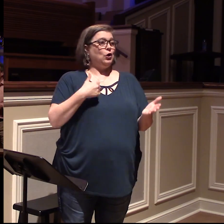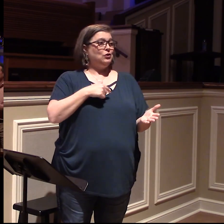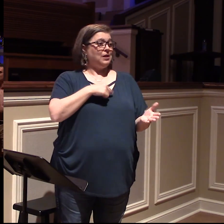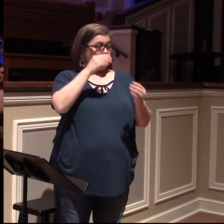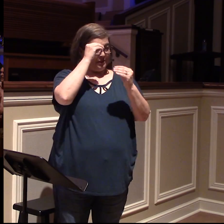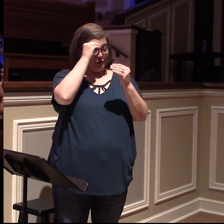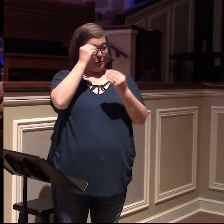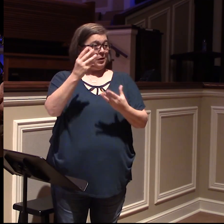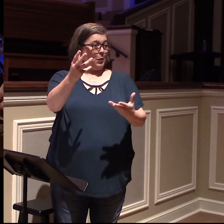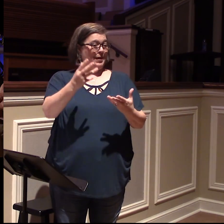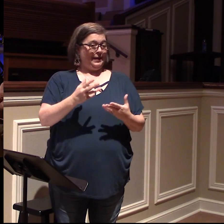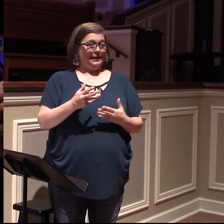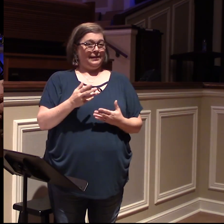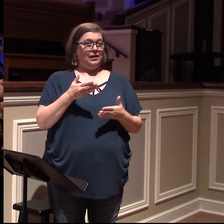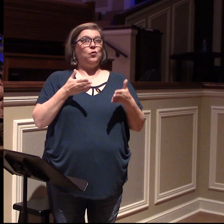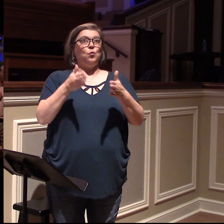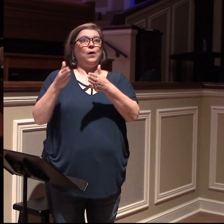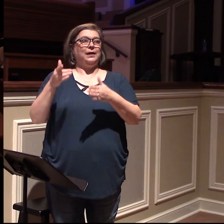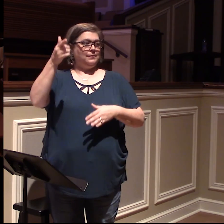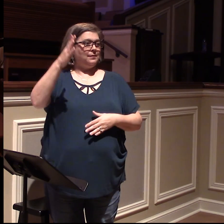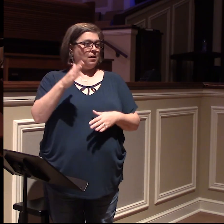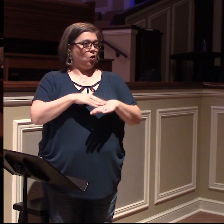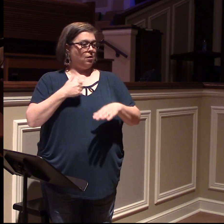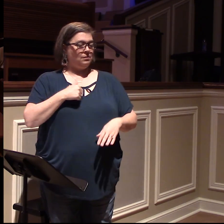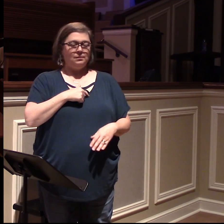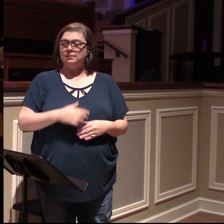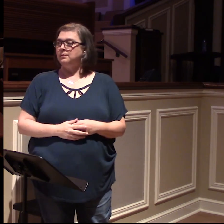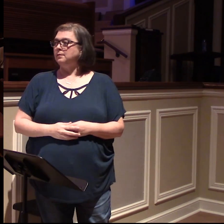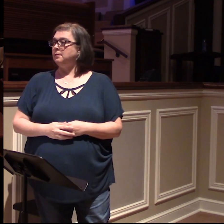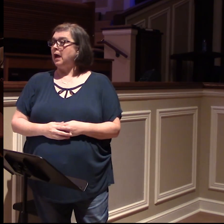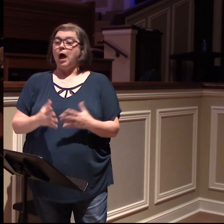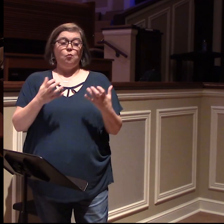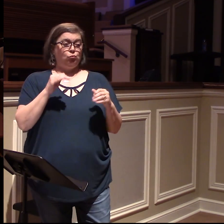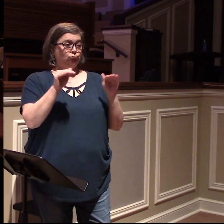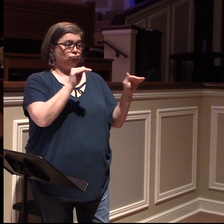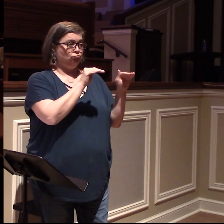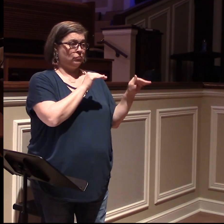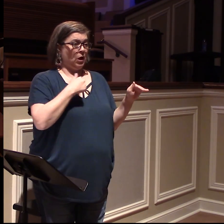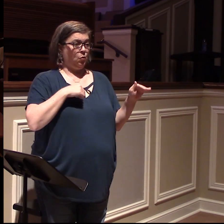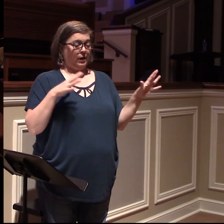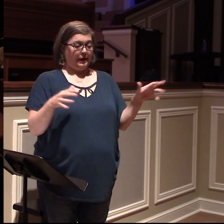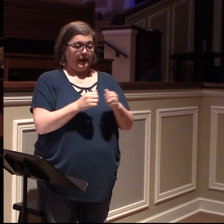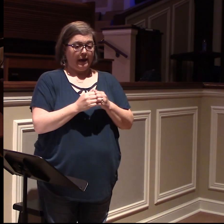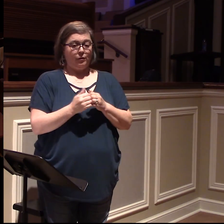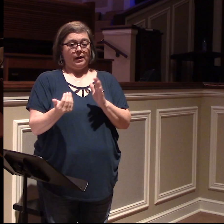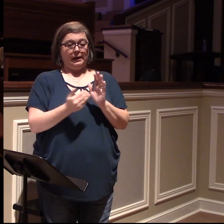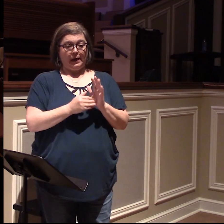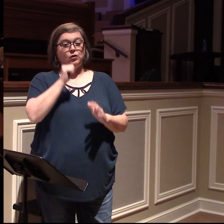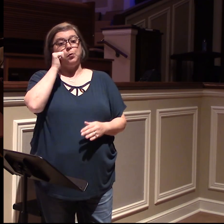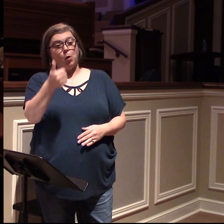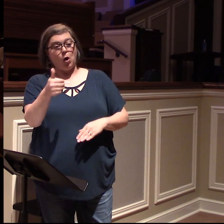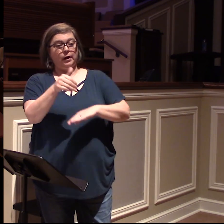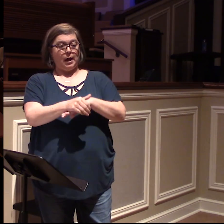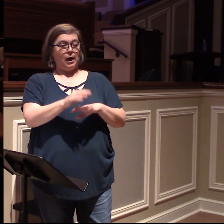obedient in the ways God is calling us. Before we close, before I pray, let me remind you, we are going to gather again for worship tomorrow night to